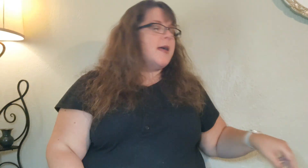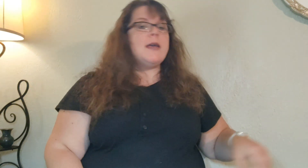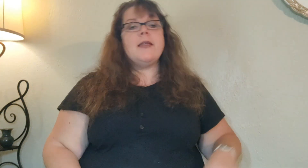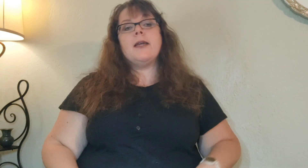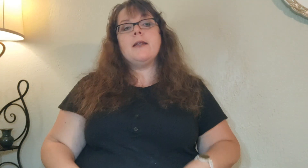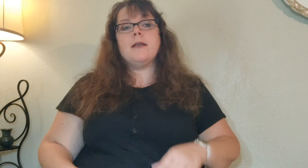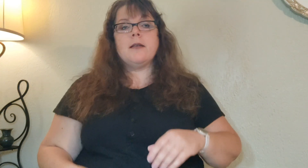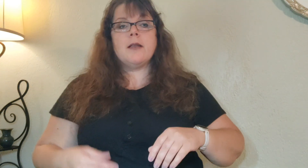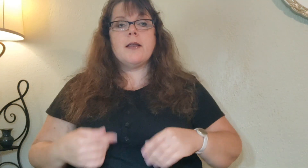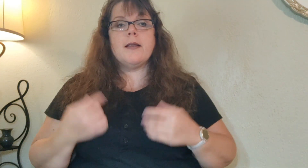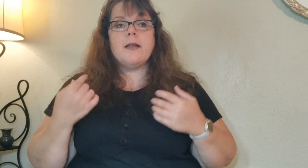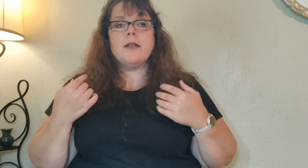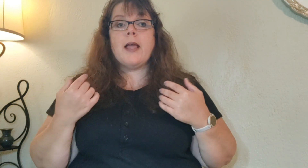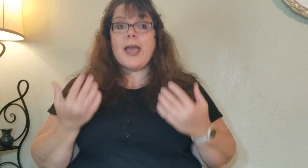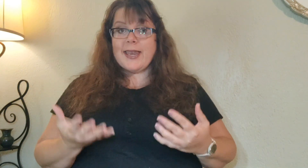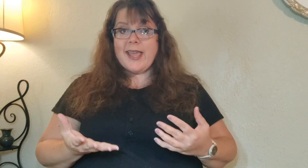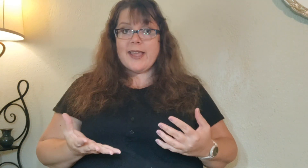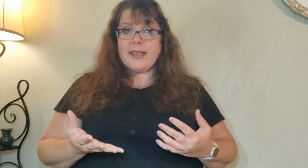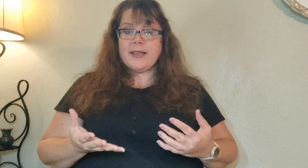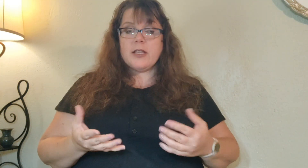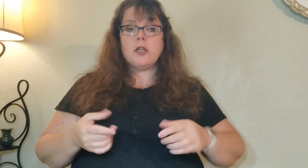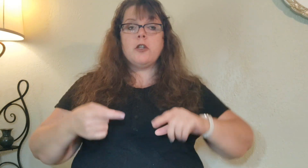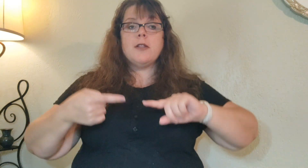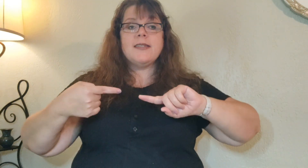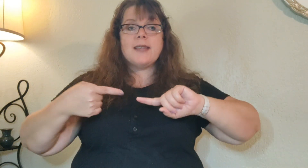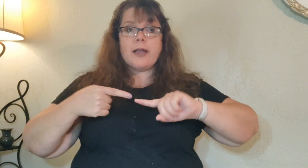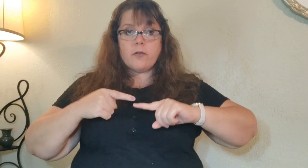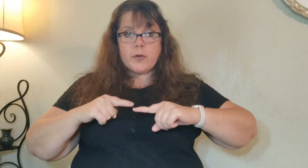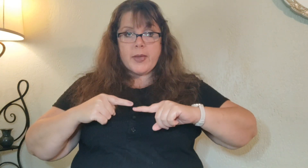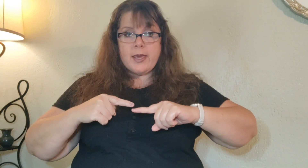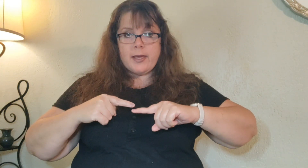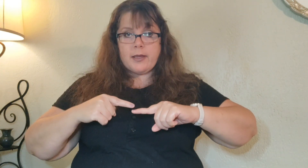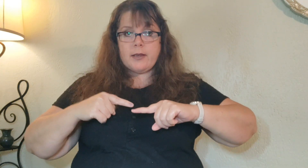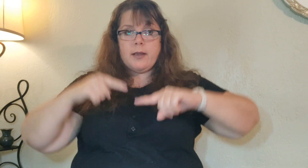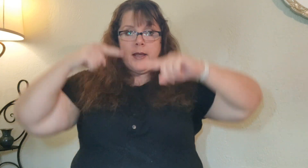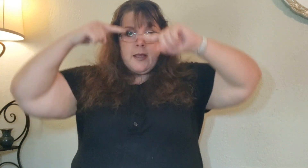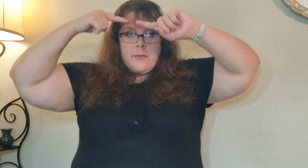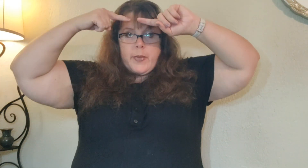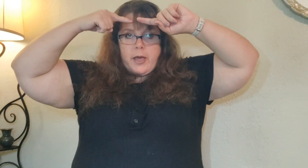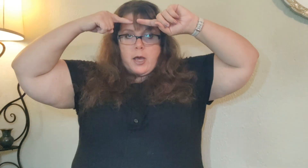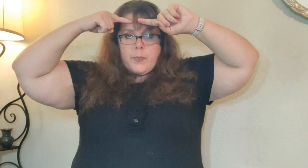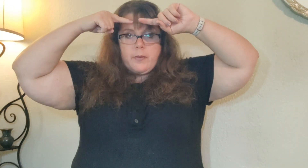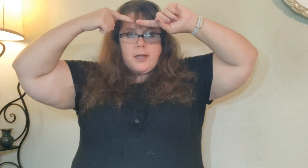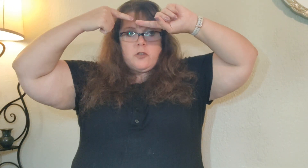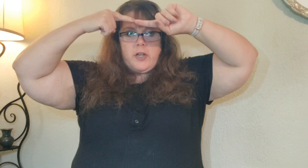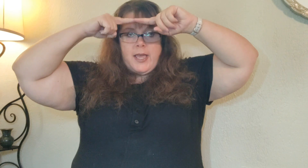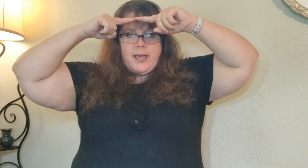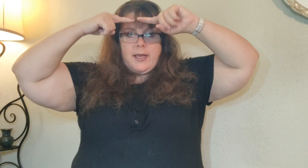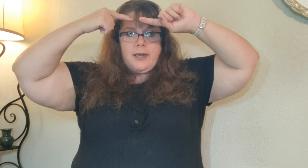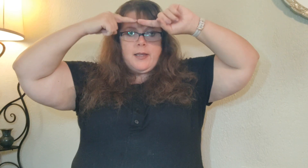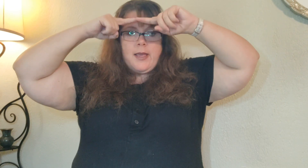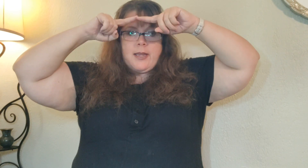And then headache, you do the sign for pain, but up around your head,